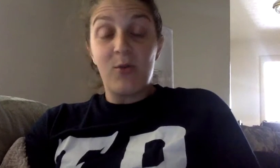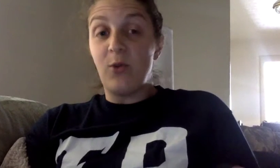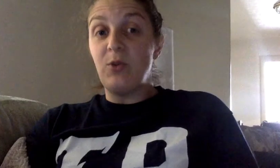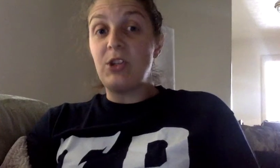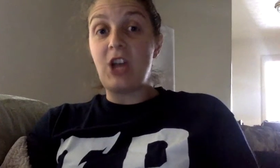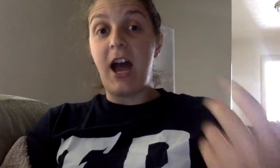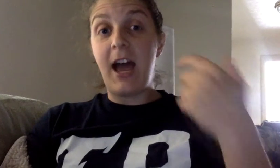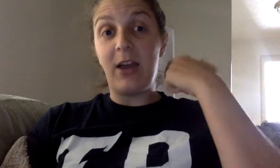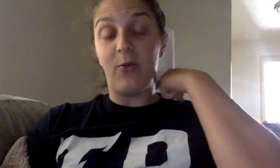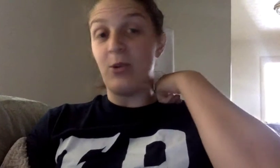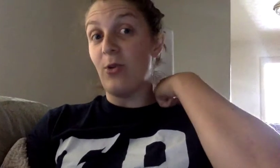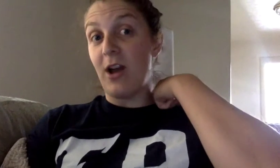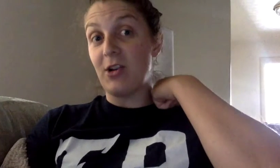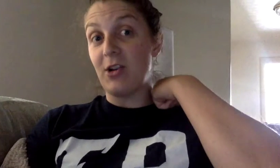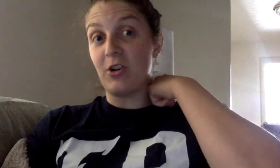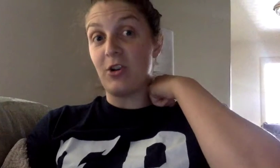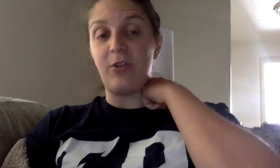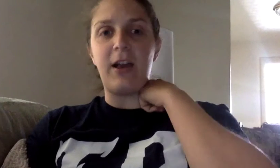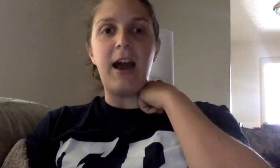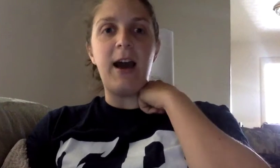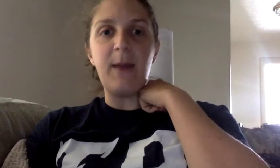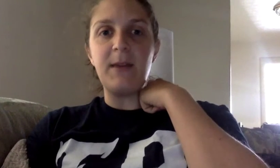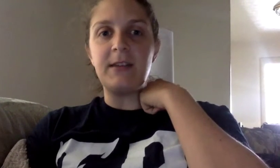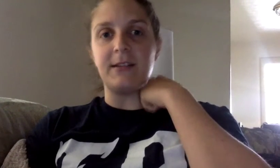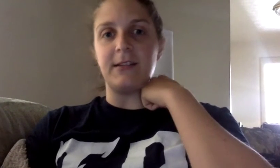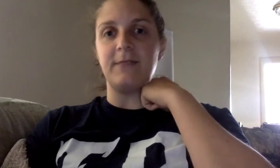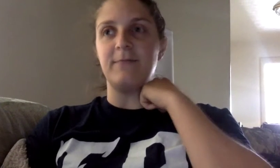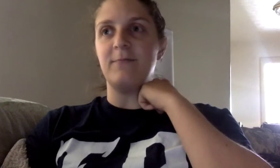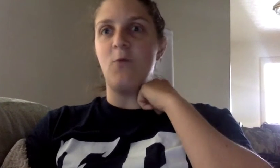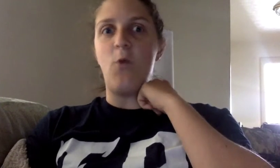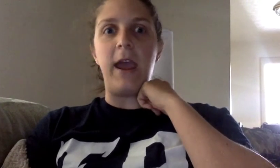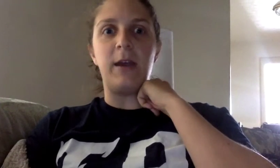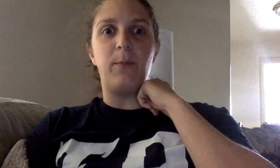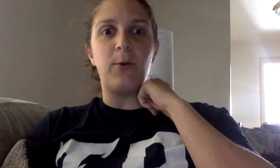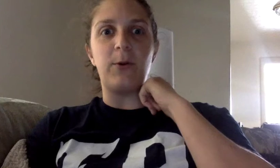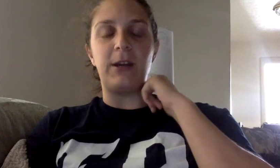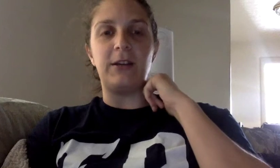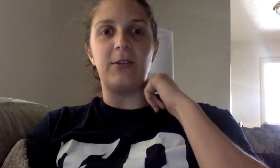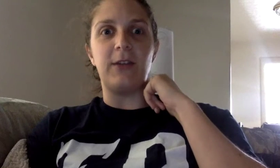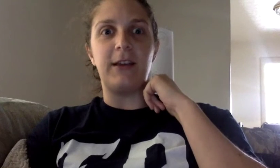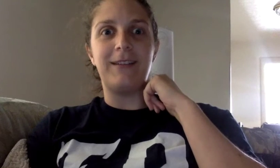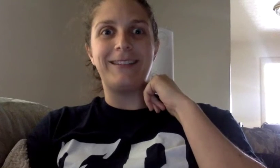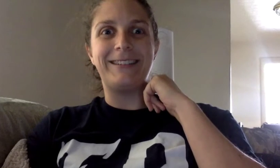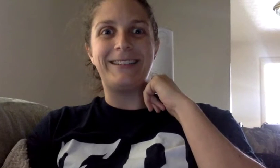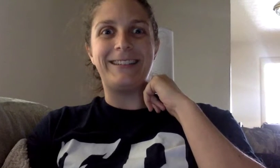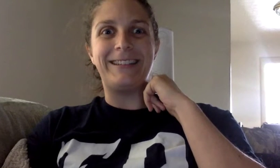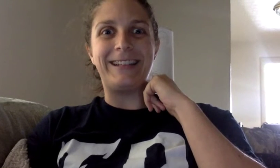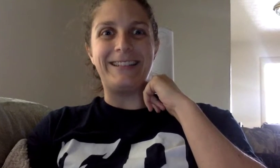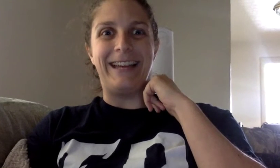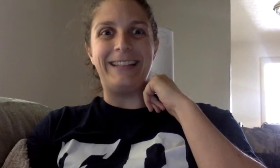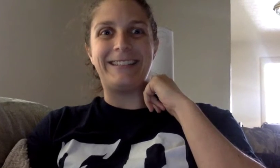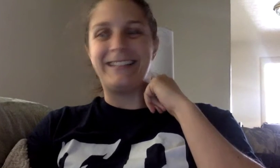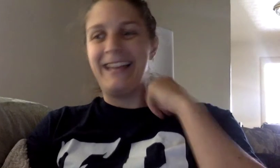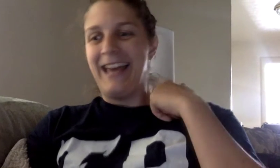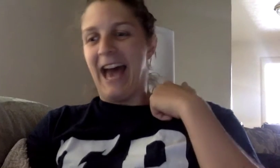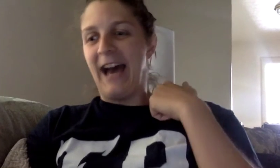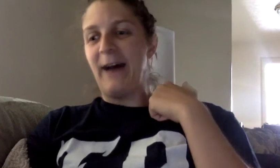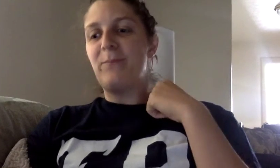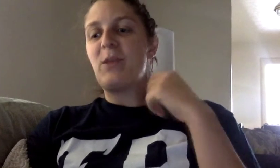they're really shy, or you're not sure, they're like, I'm into wakeboarding, and you're like, that's nice. You